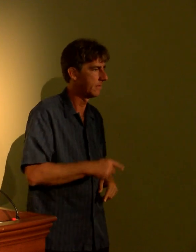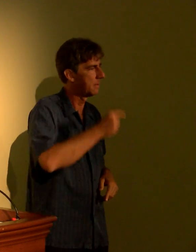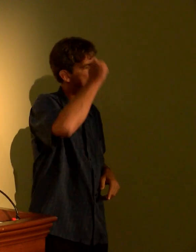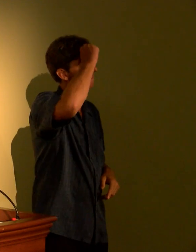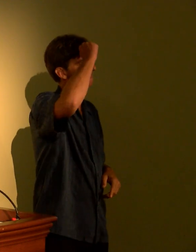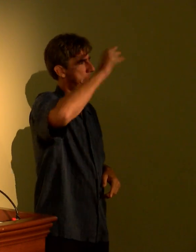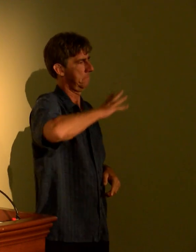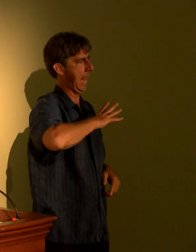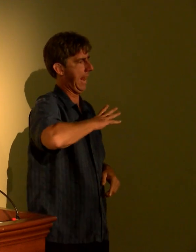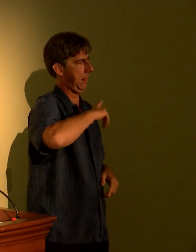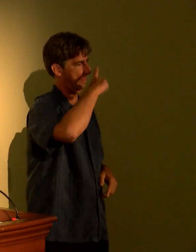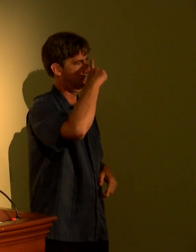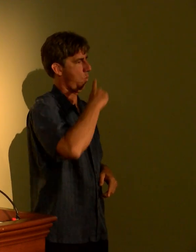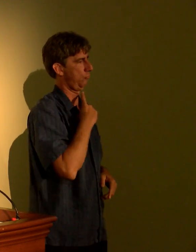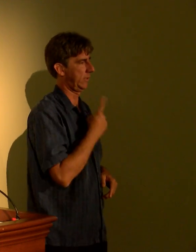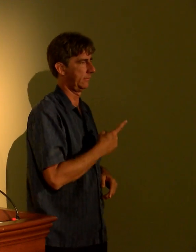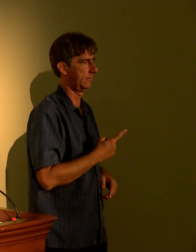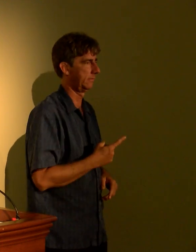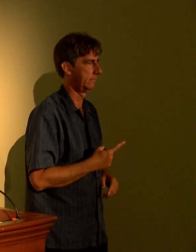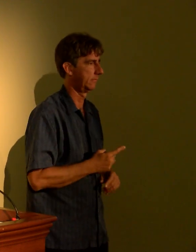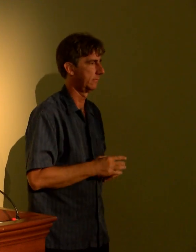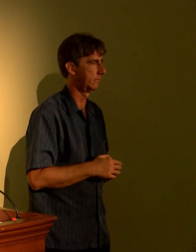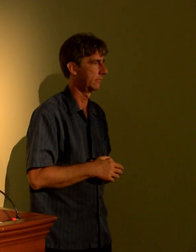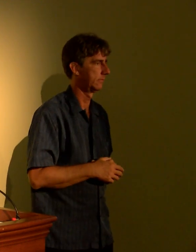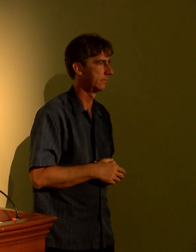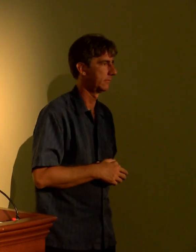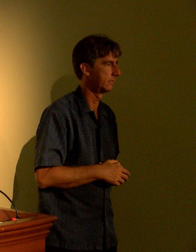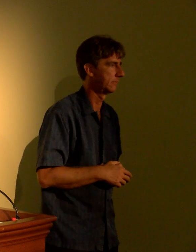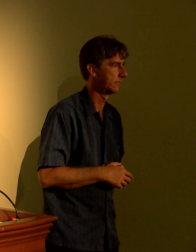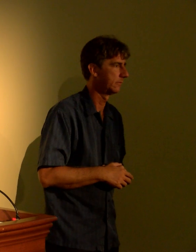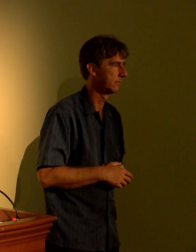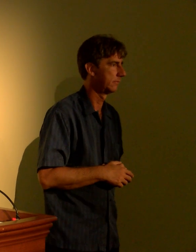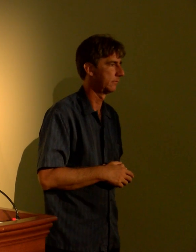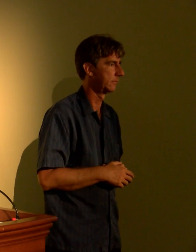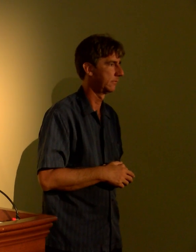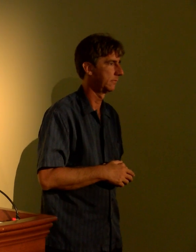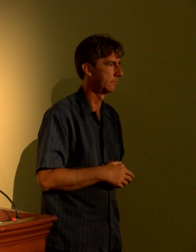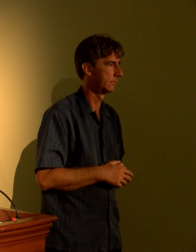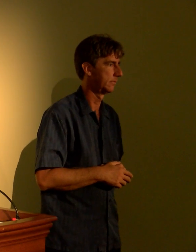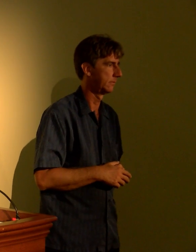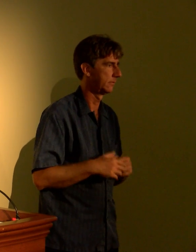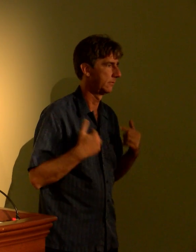portraits. Is there anything to the fact that there are almost no